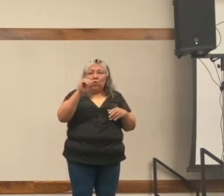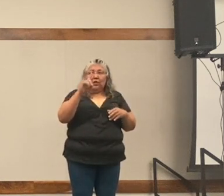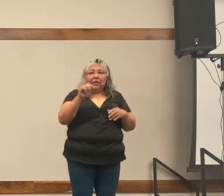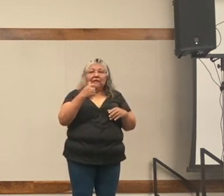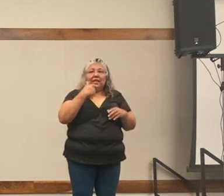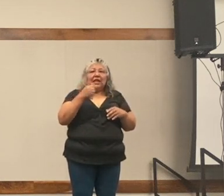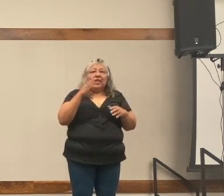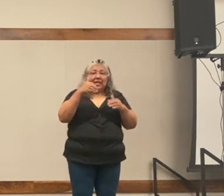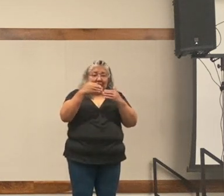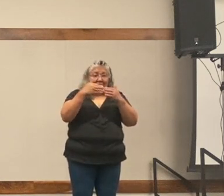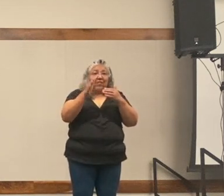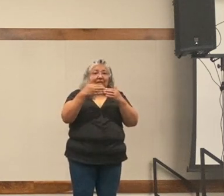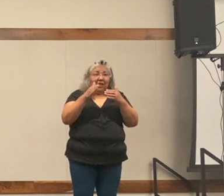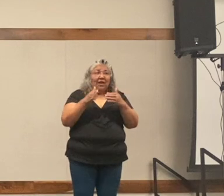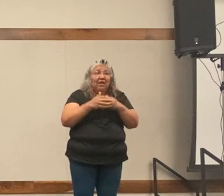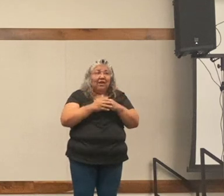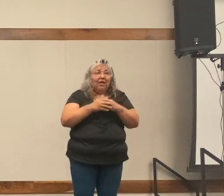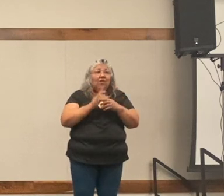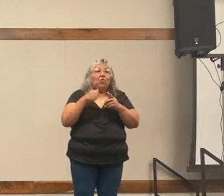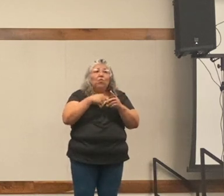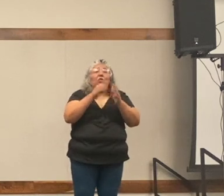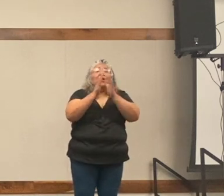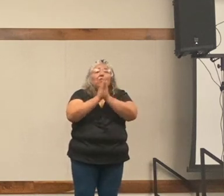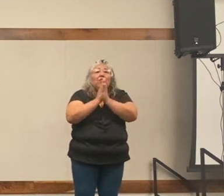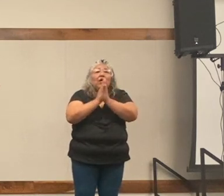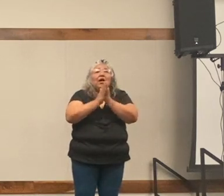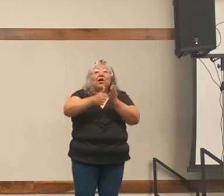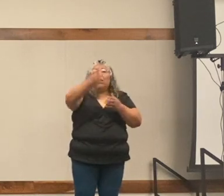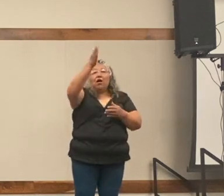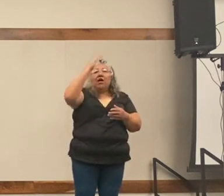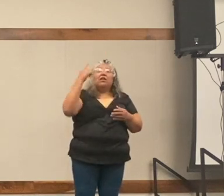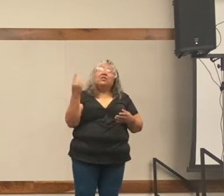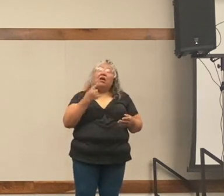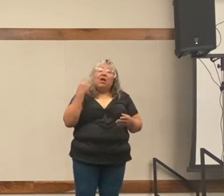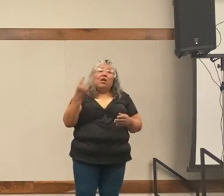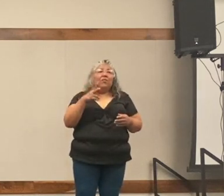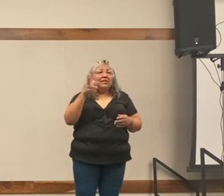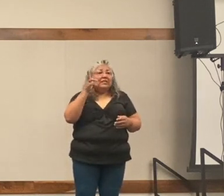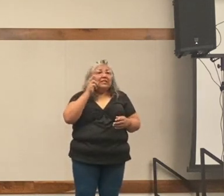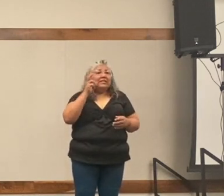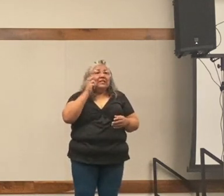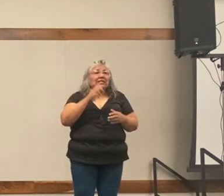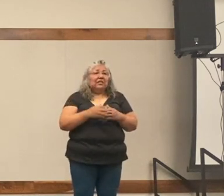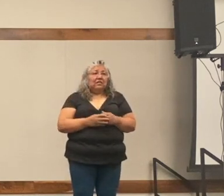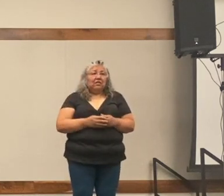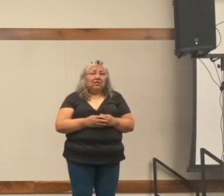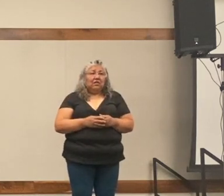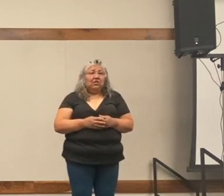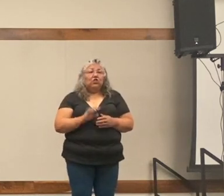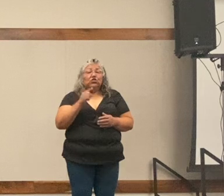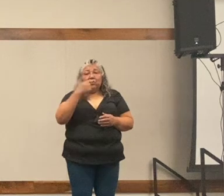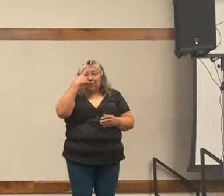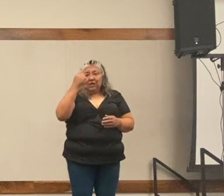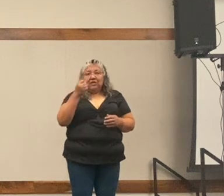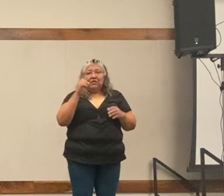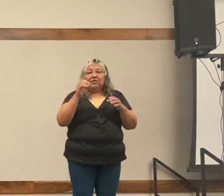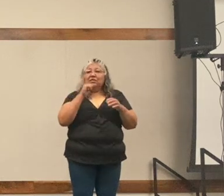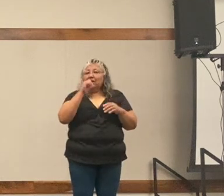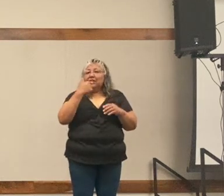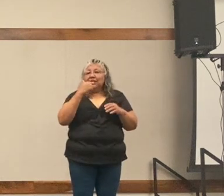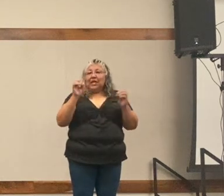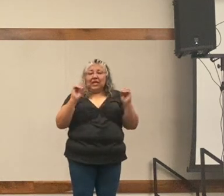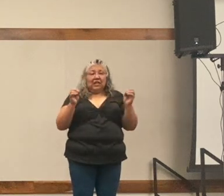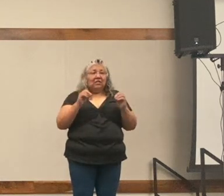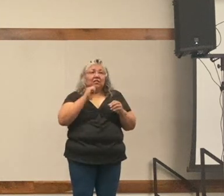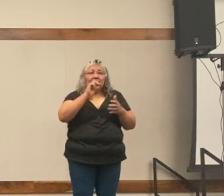the gate. When we pray, God is always listening. Just because he doesn't say anything